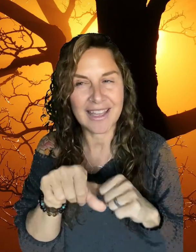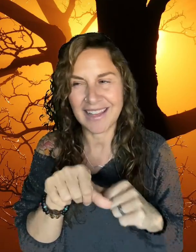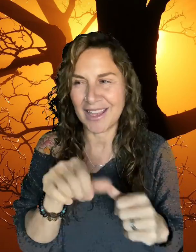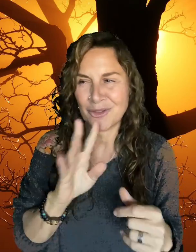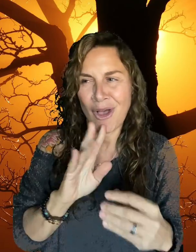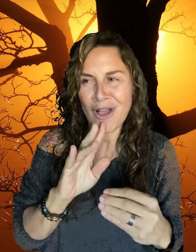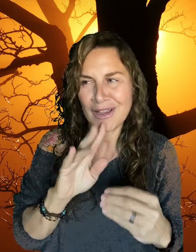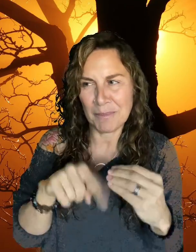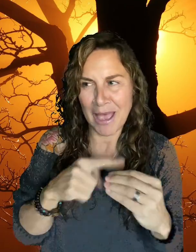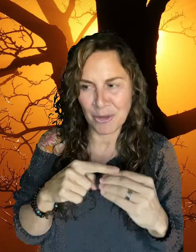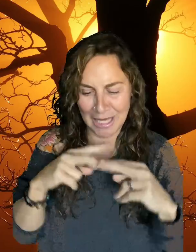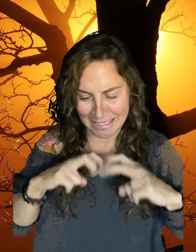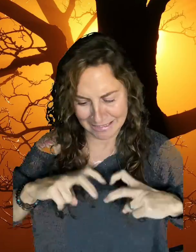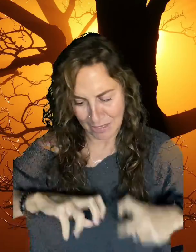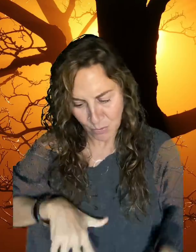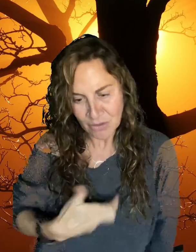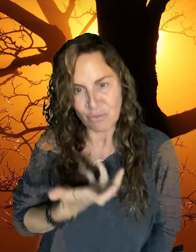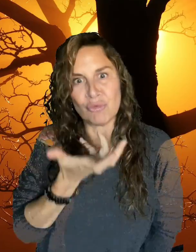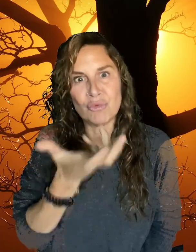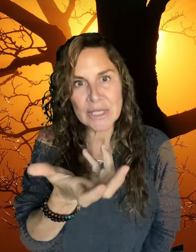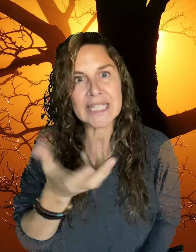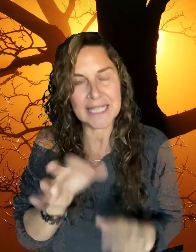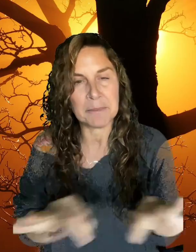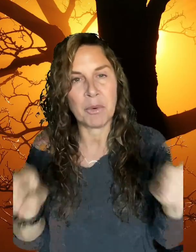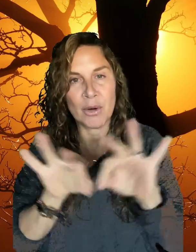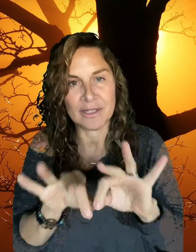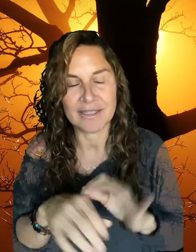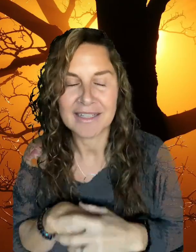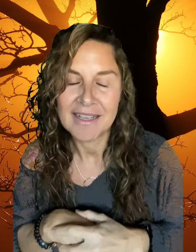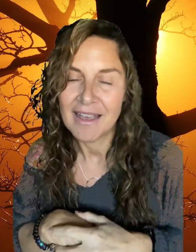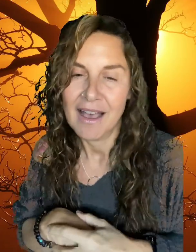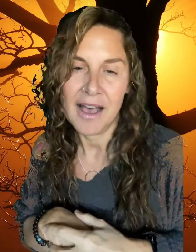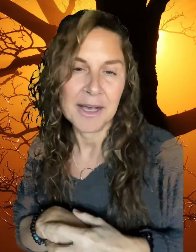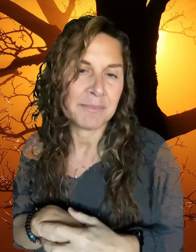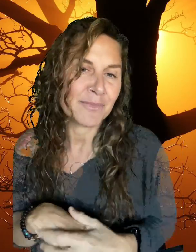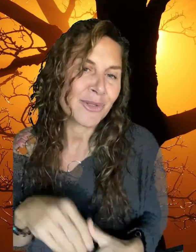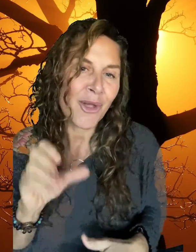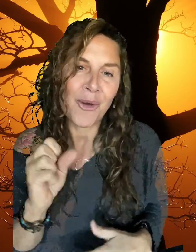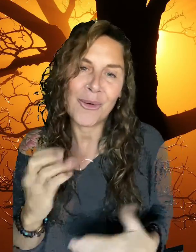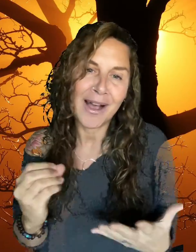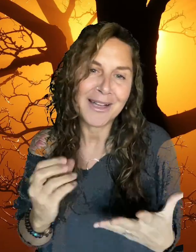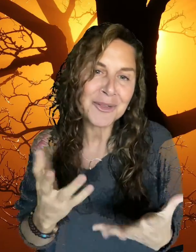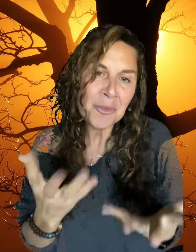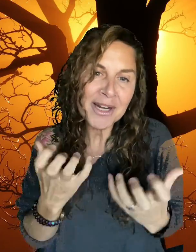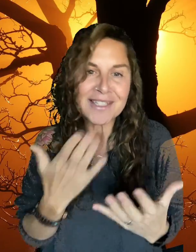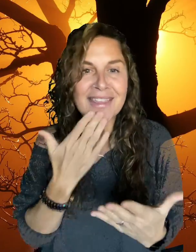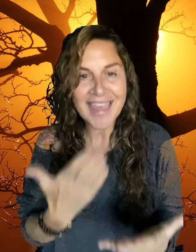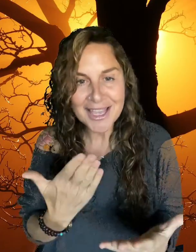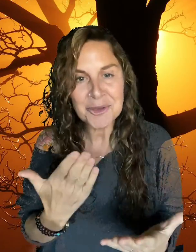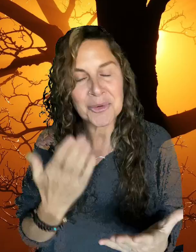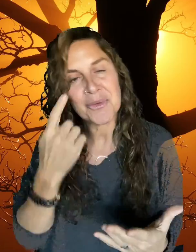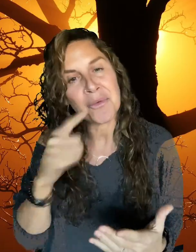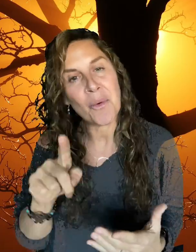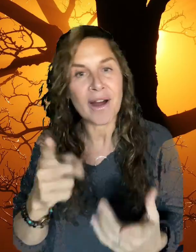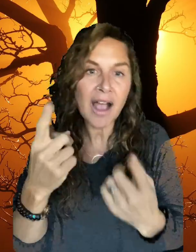like talk about like what's really important. So I just wanted to thank you for